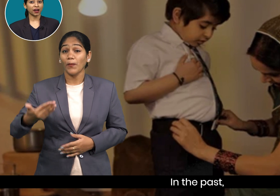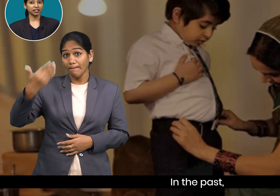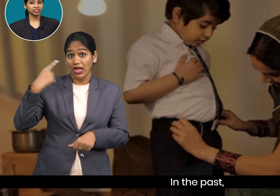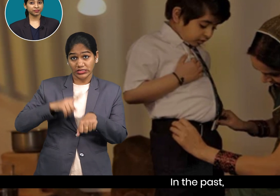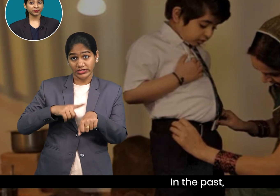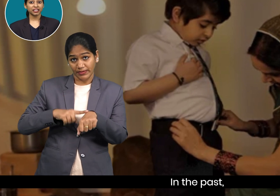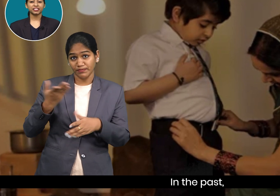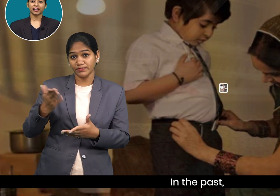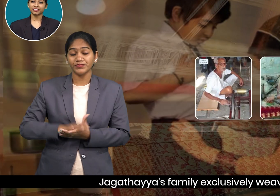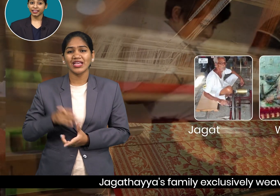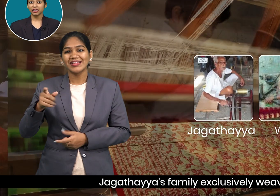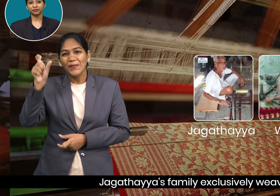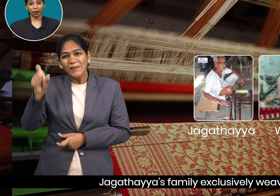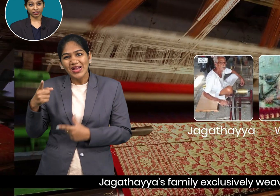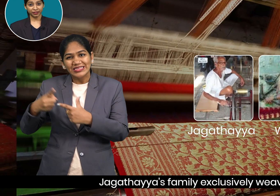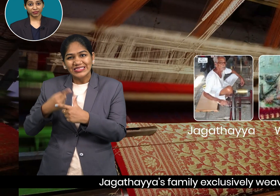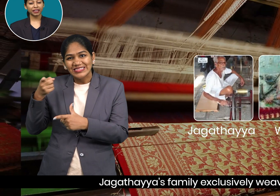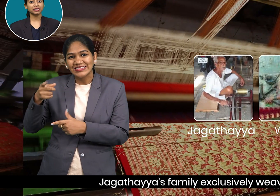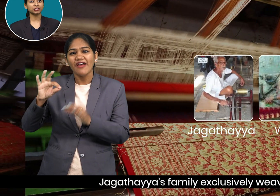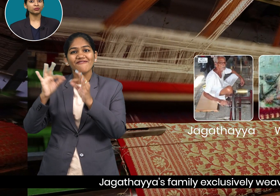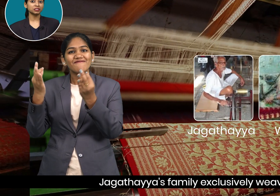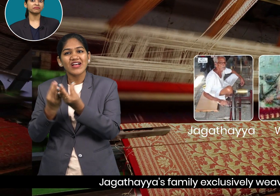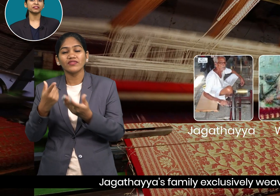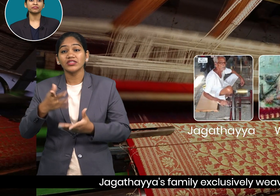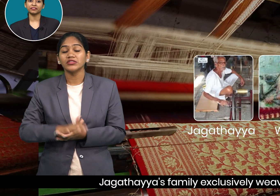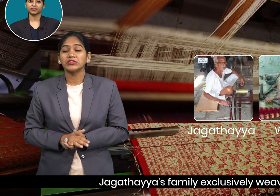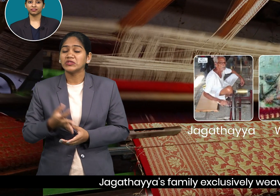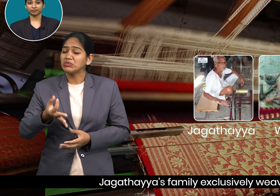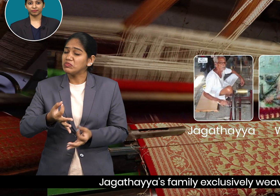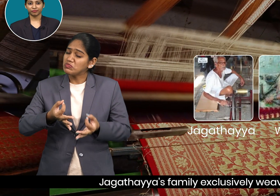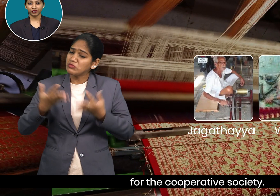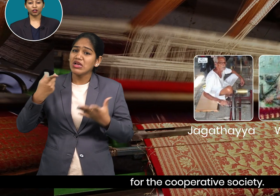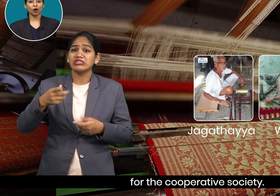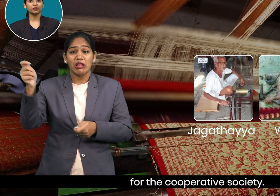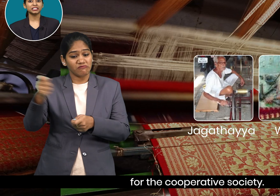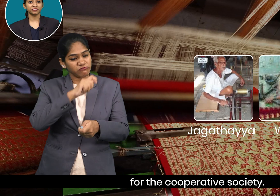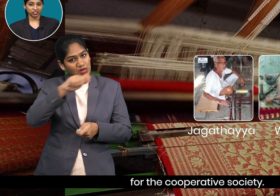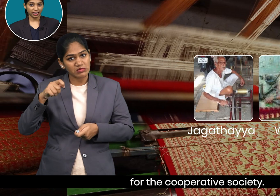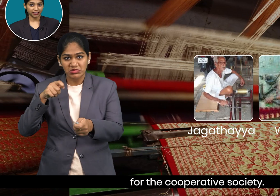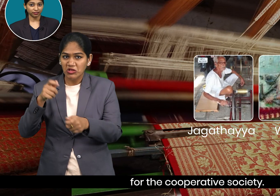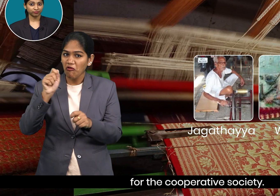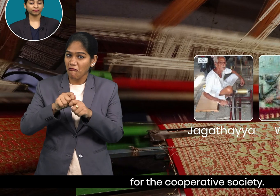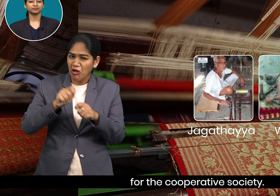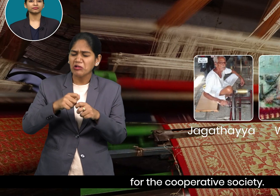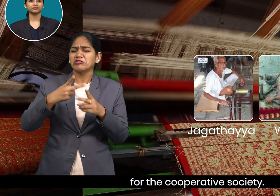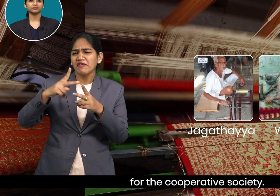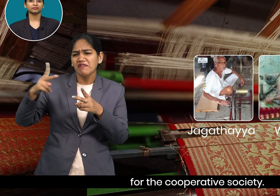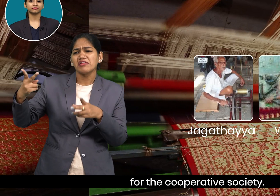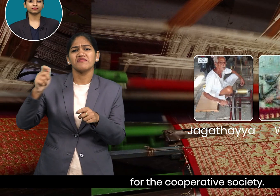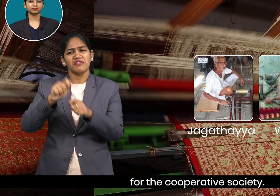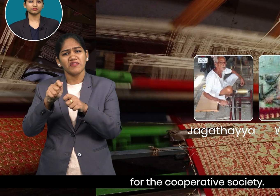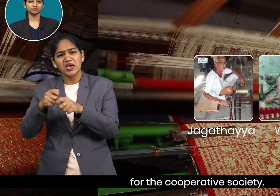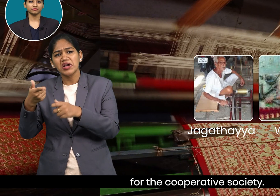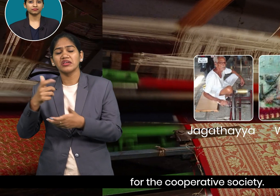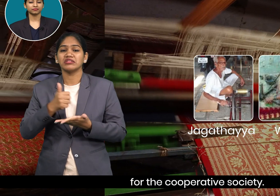In the past, Jagataya's family exclusively weaved for the cooperative society.